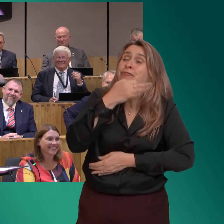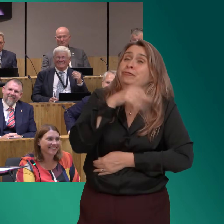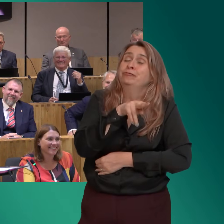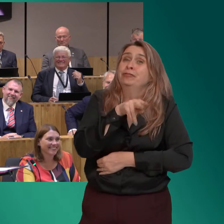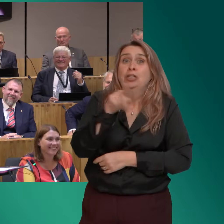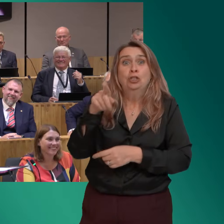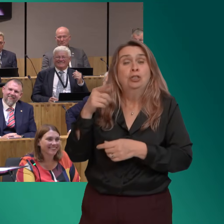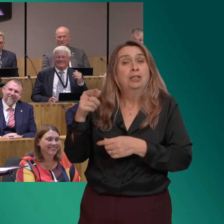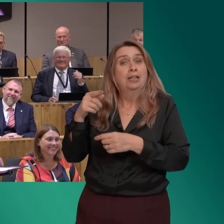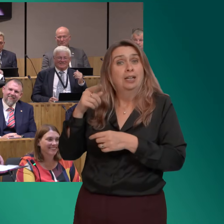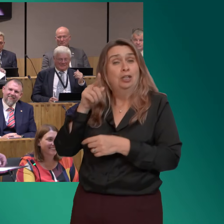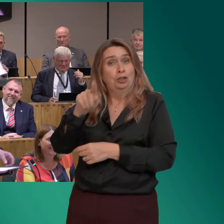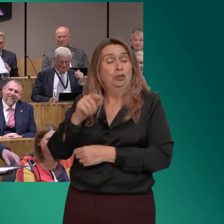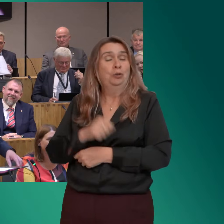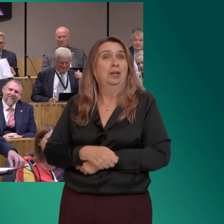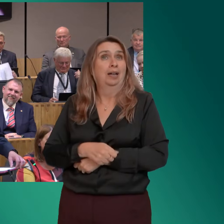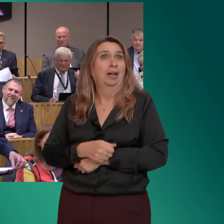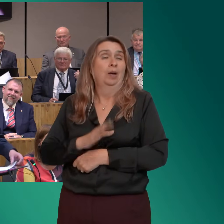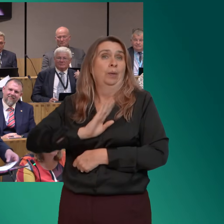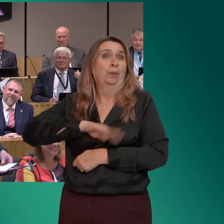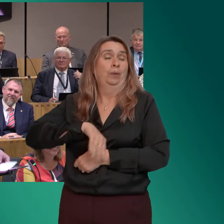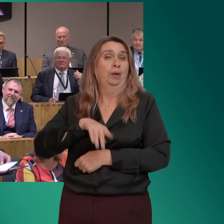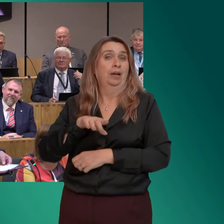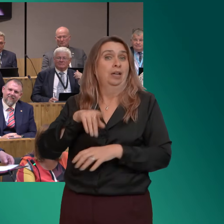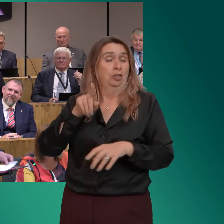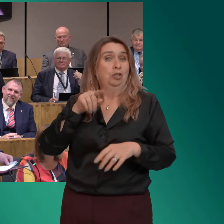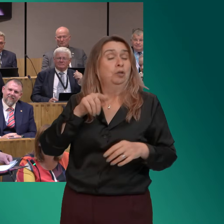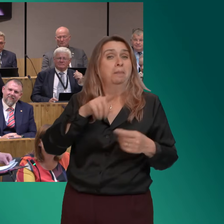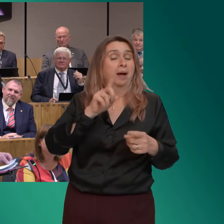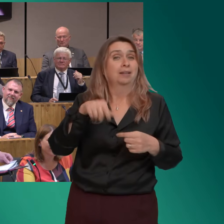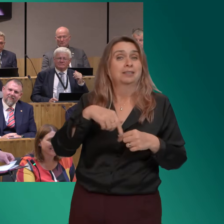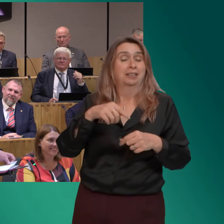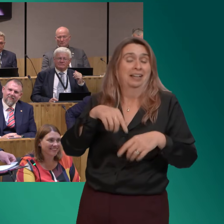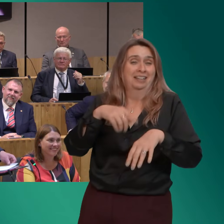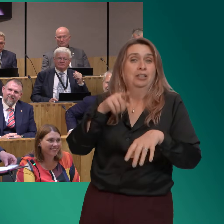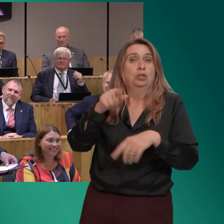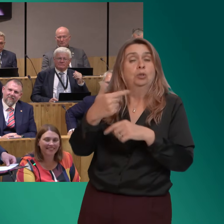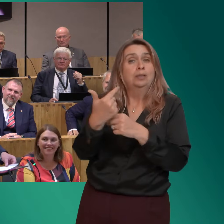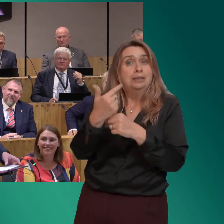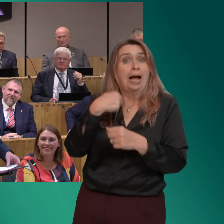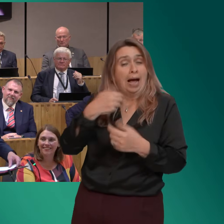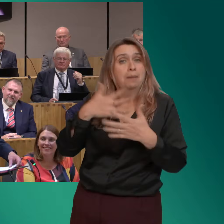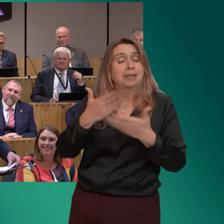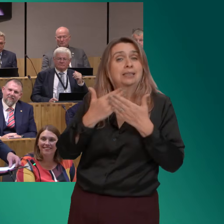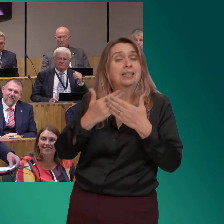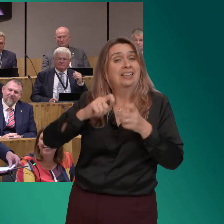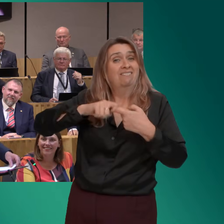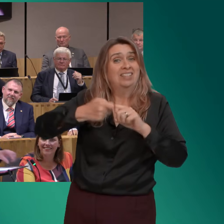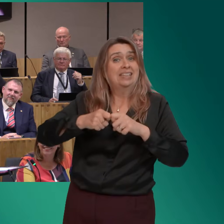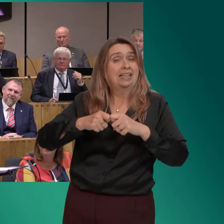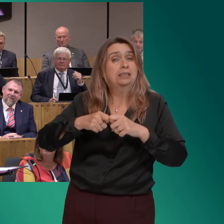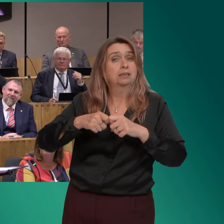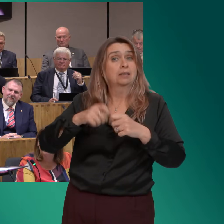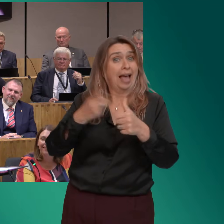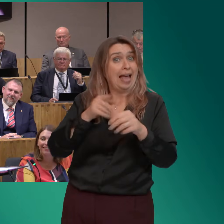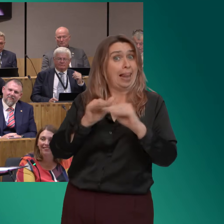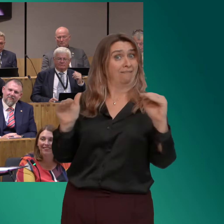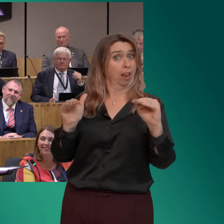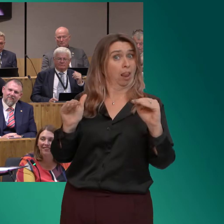following my entire teenage years, they would have seen me studying physics at GCSE and physics at A-level too.